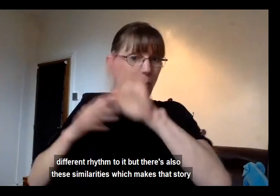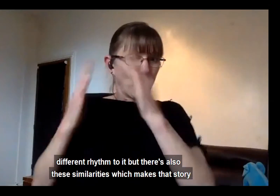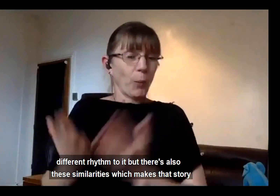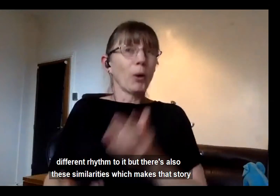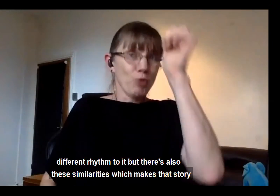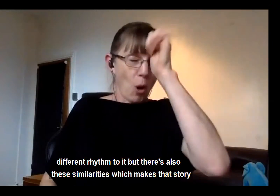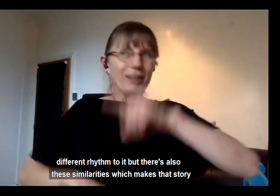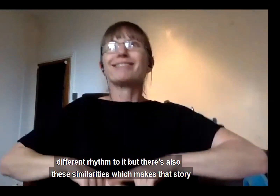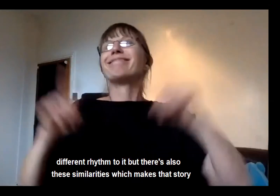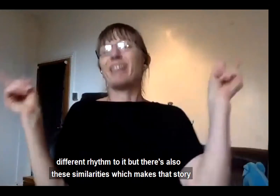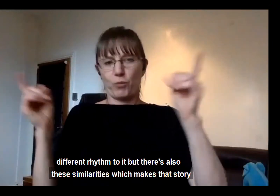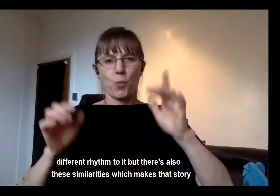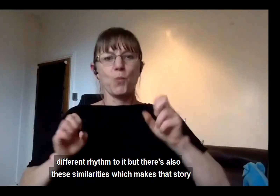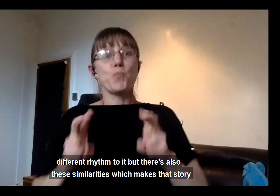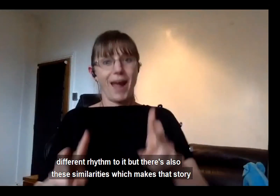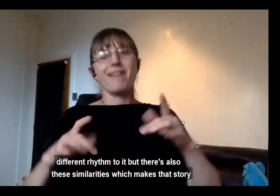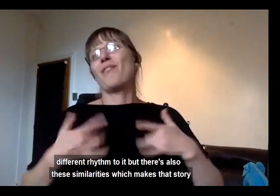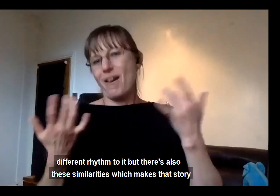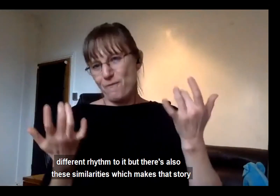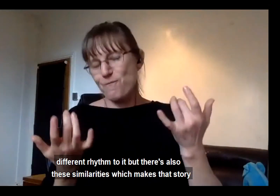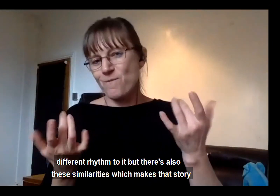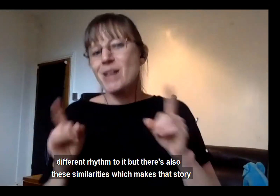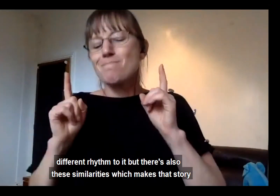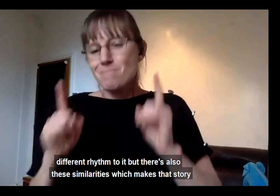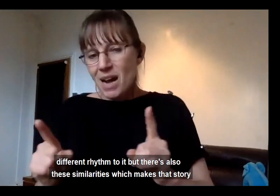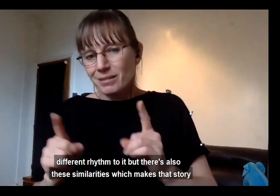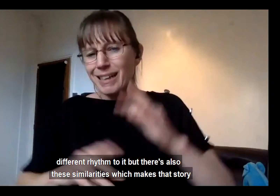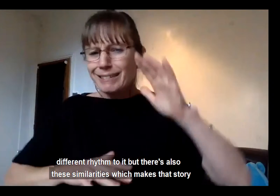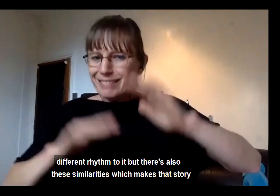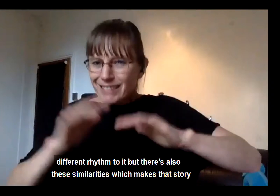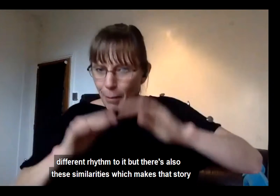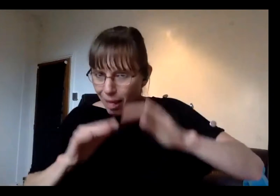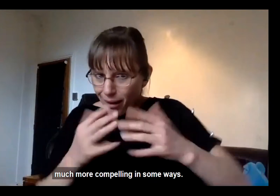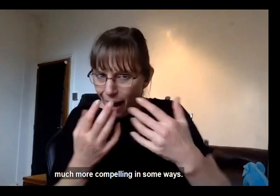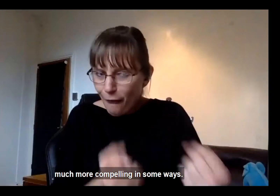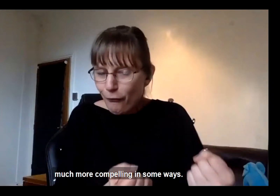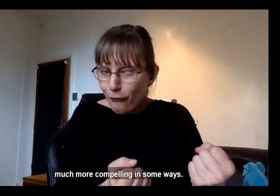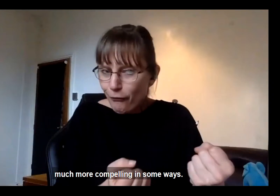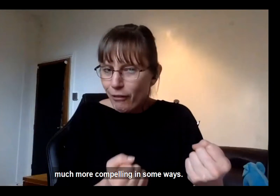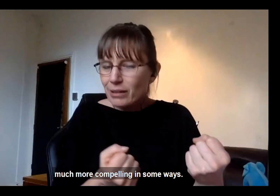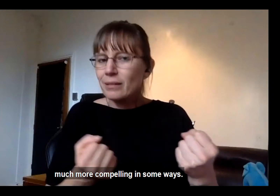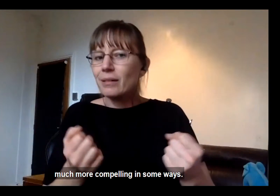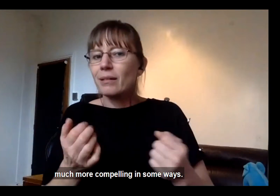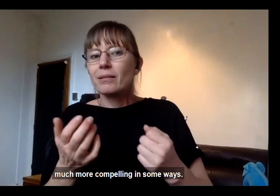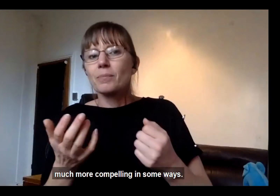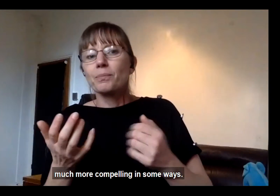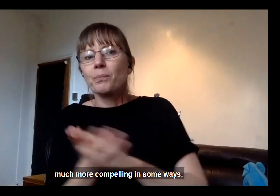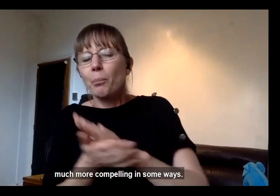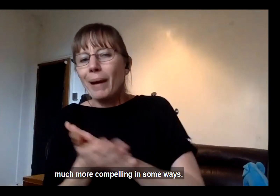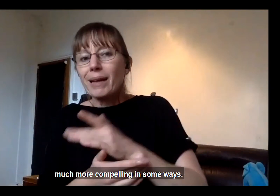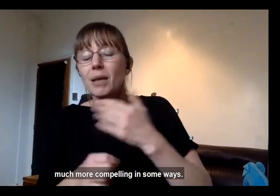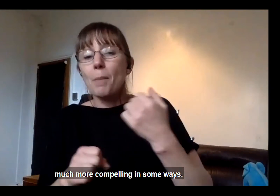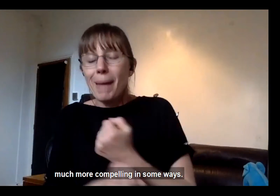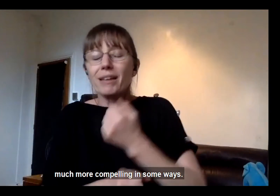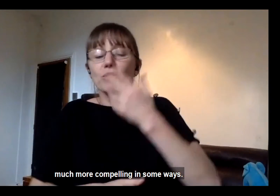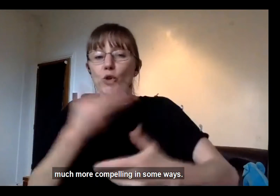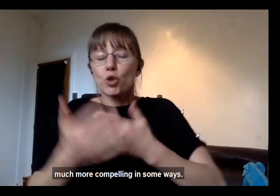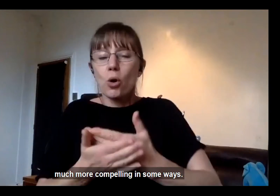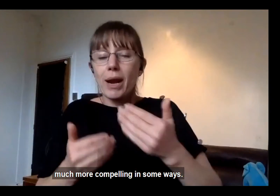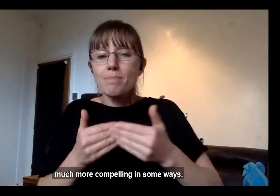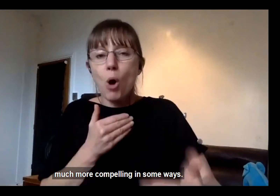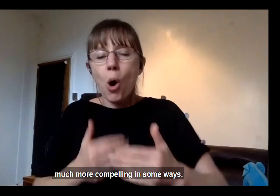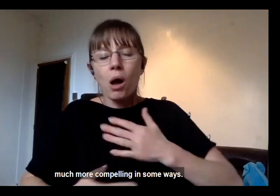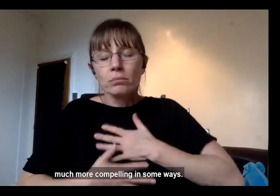is a different rhythm to it. But there's also these similarities, which makes that story much more compelling in some